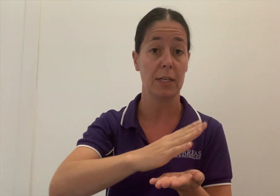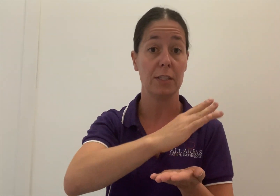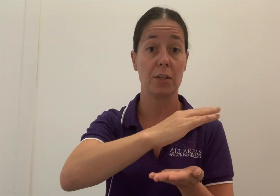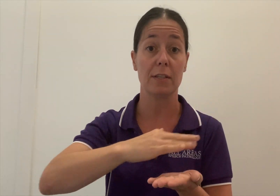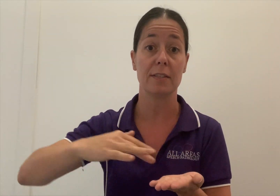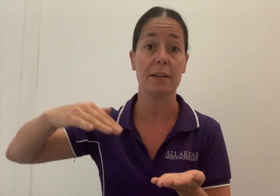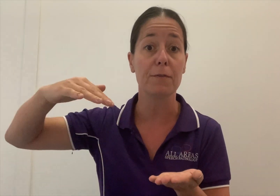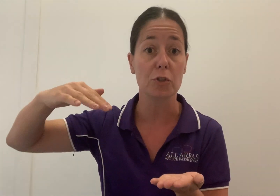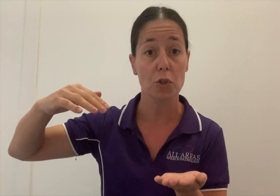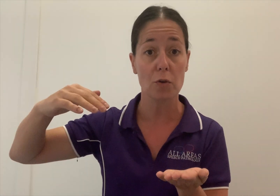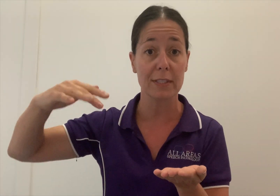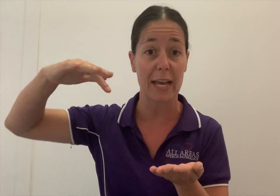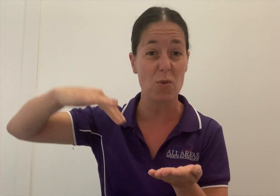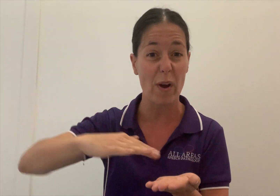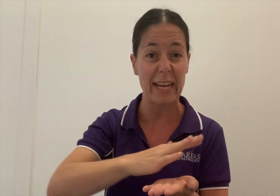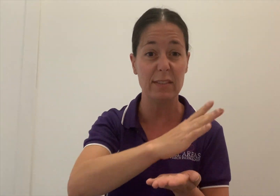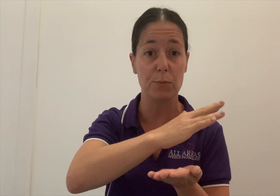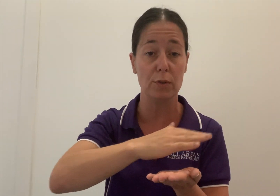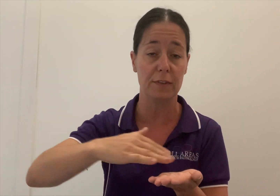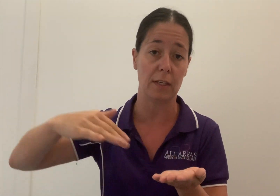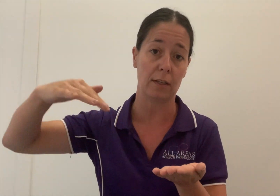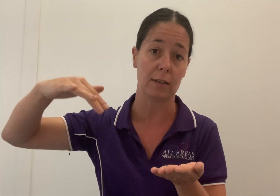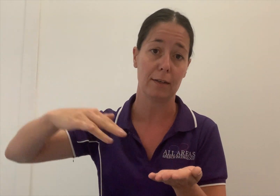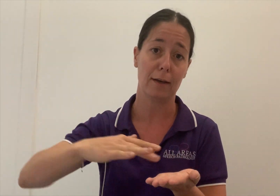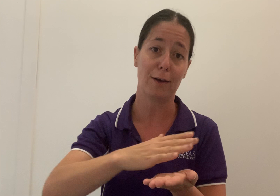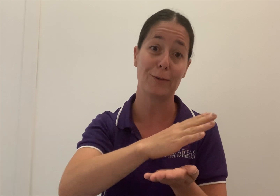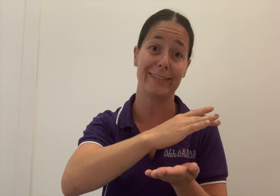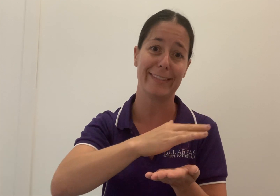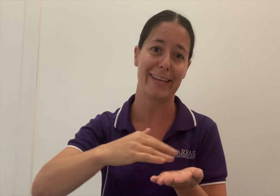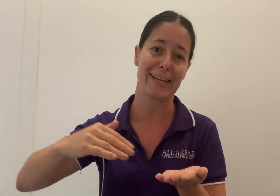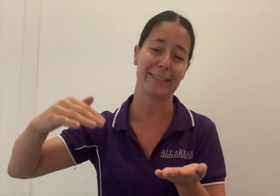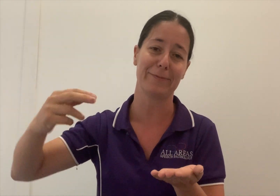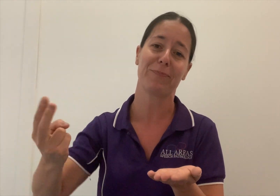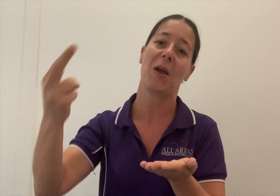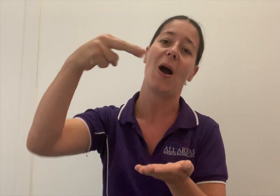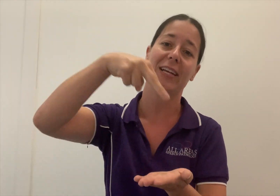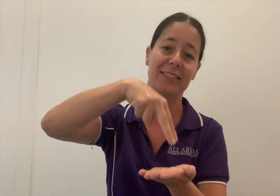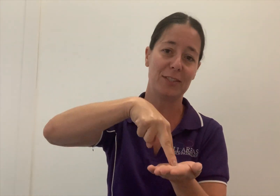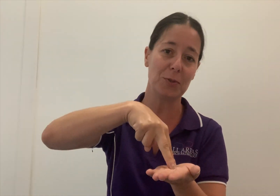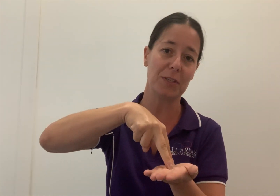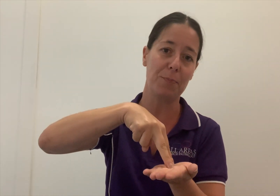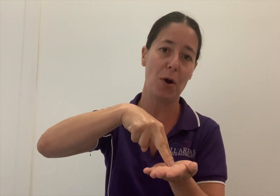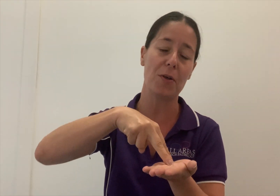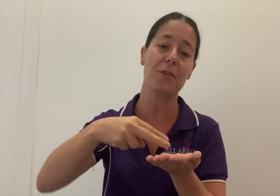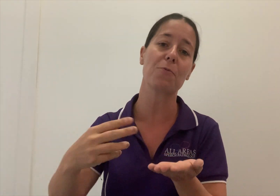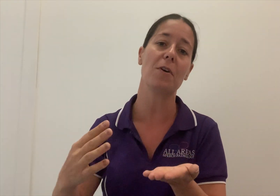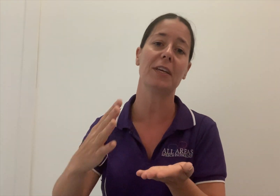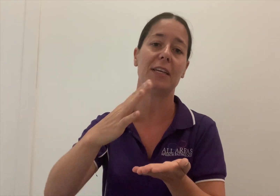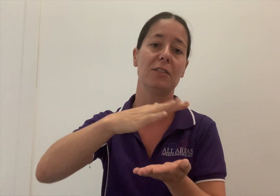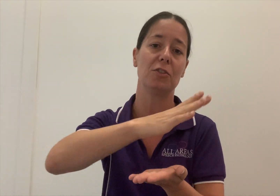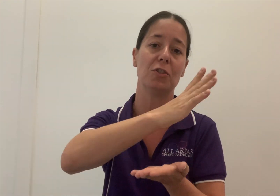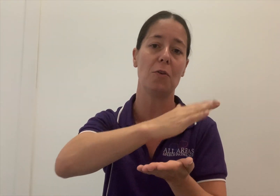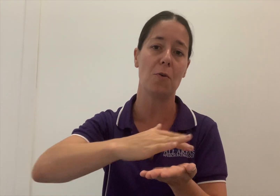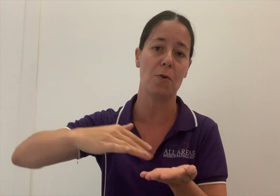So the sign for shore is like the waves moving across the sand. I stood upon the rocky